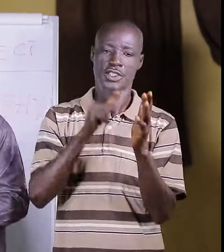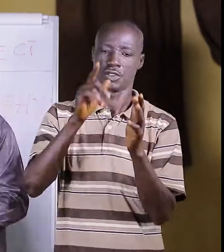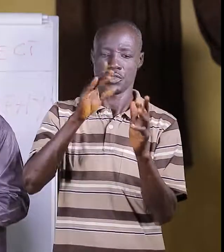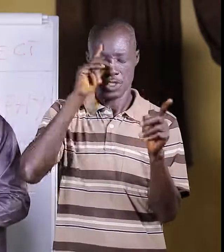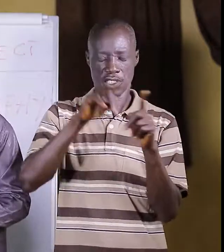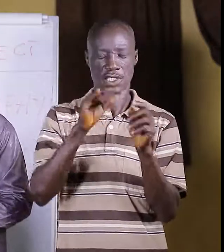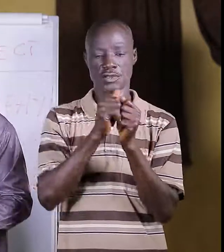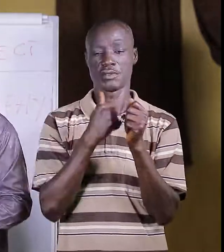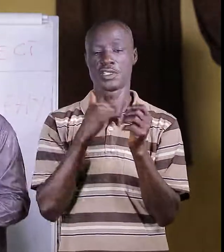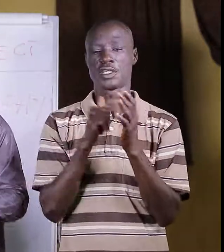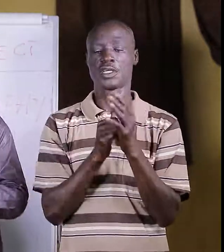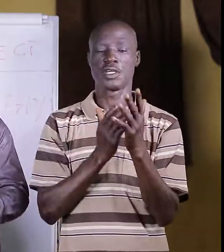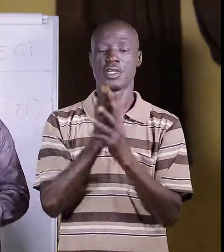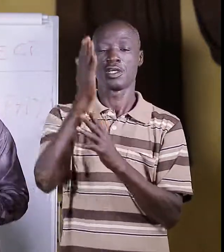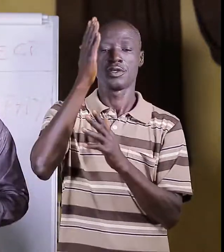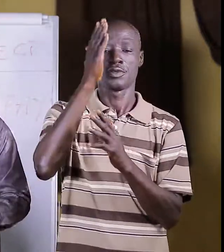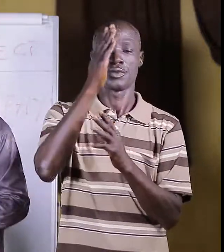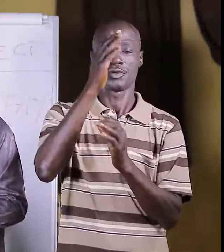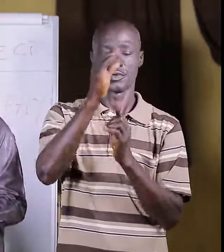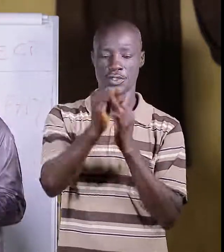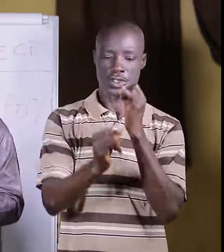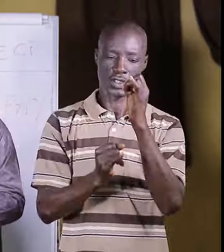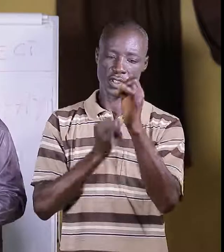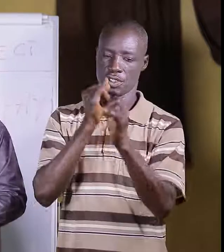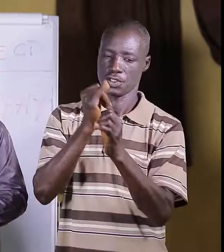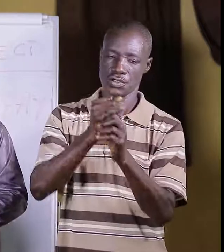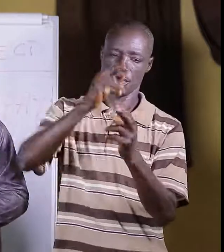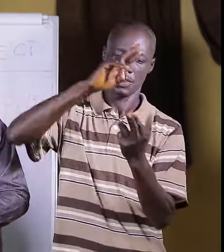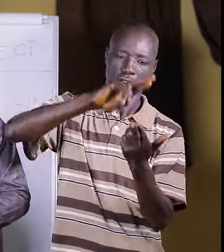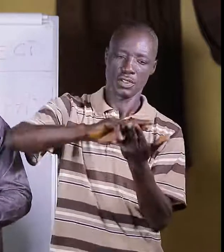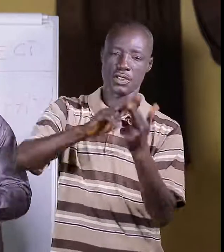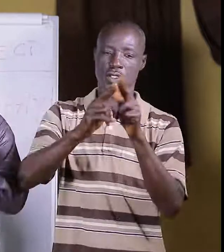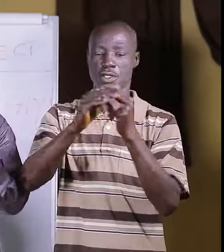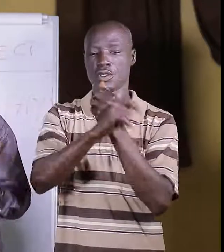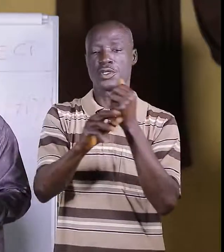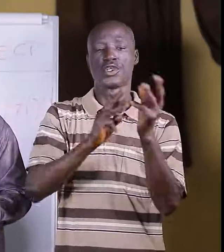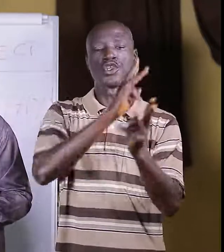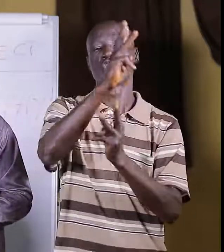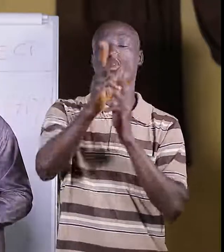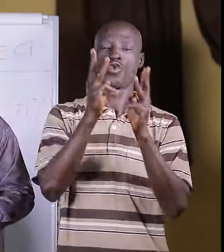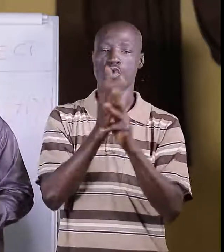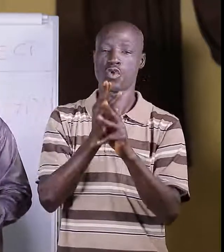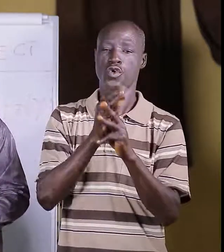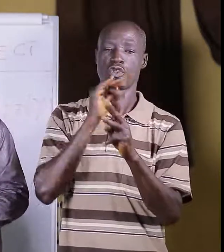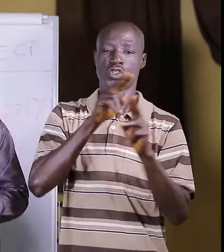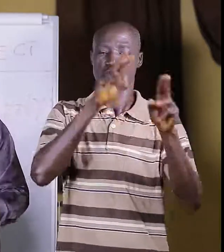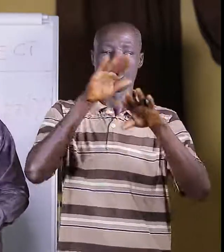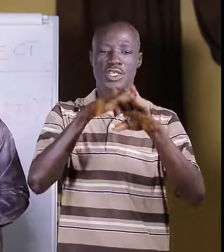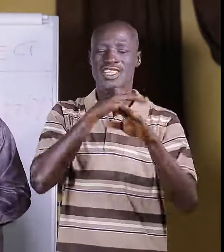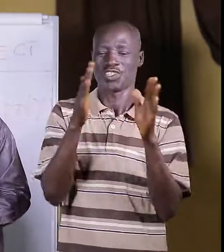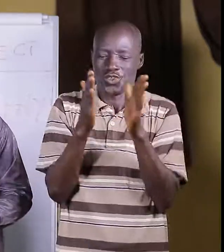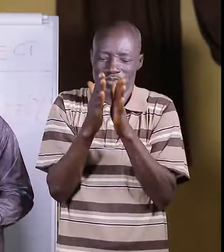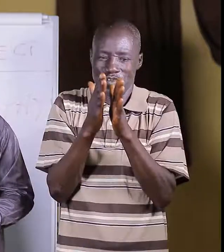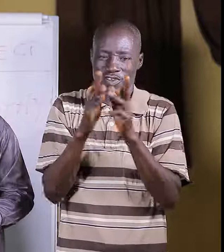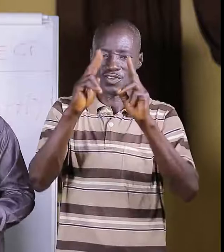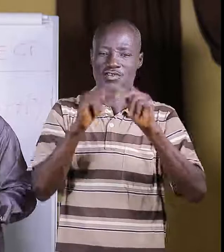agree that through this international relationship, the whole world is being looked at as a small